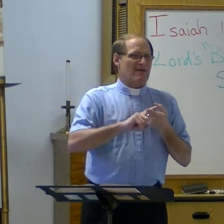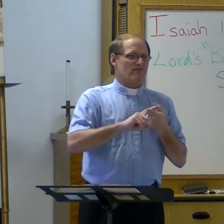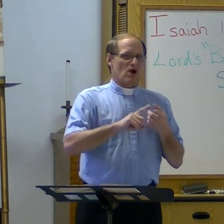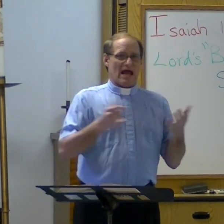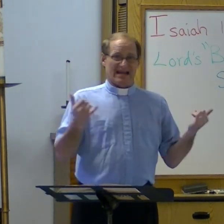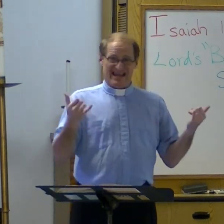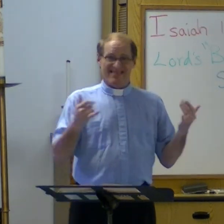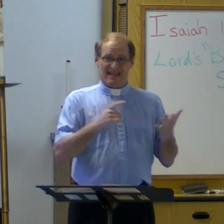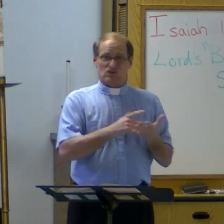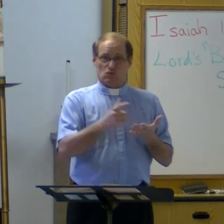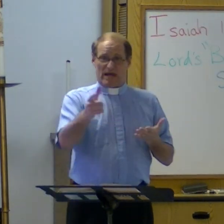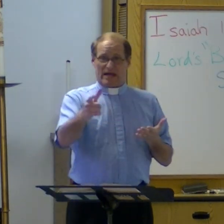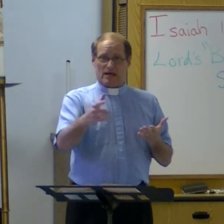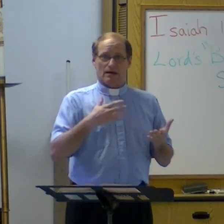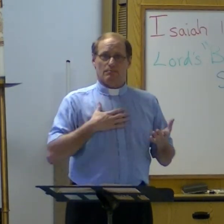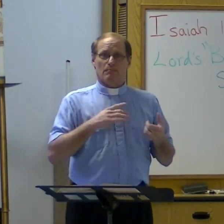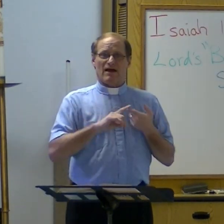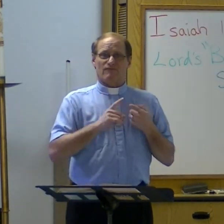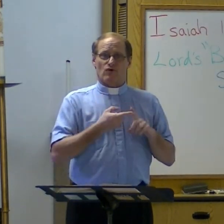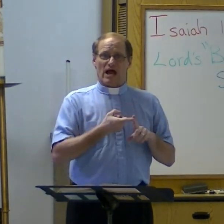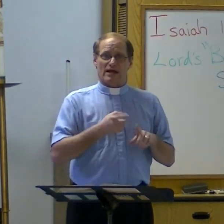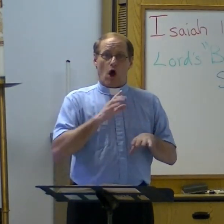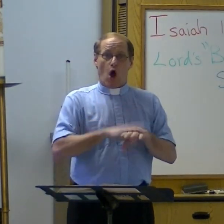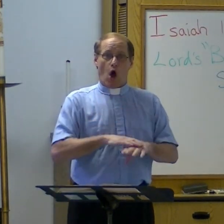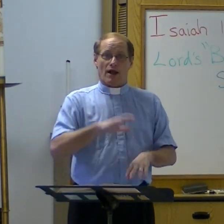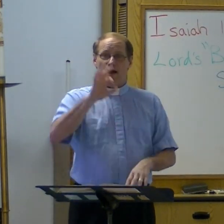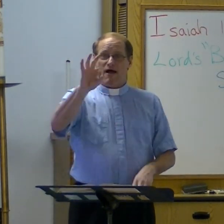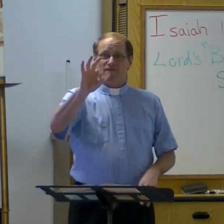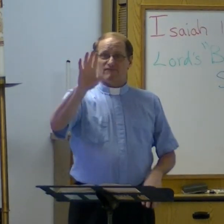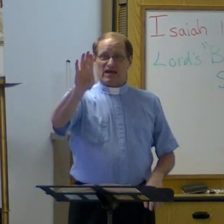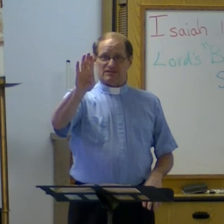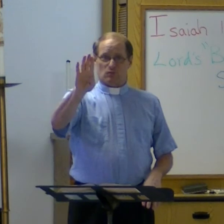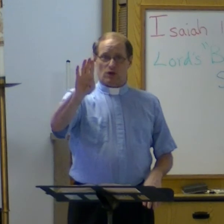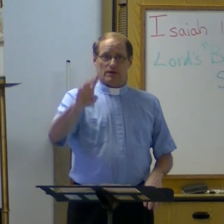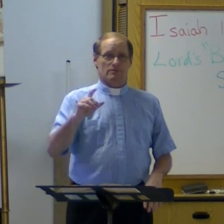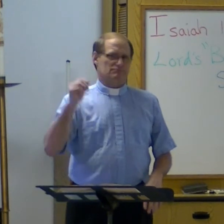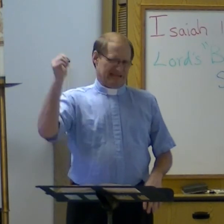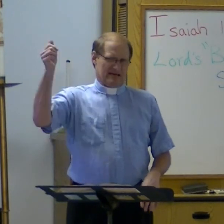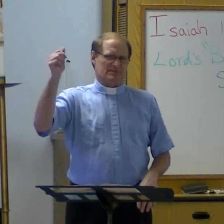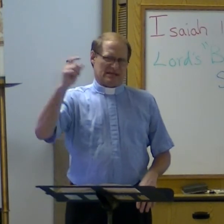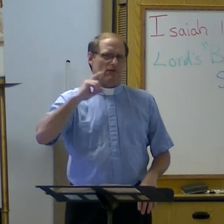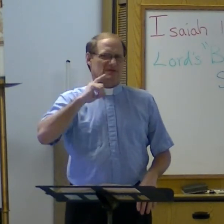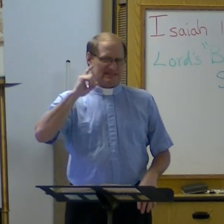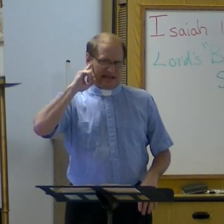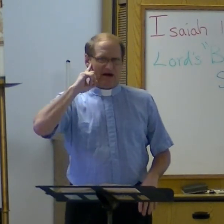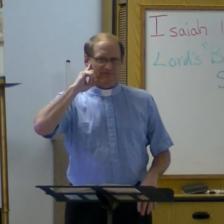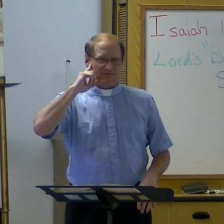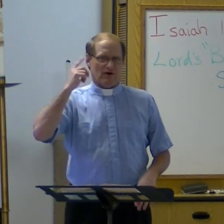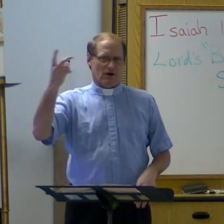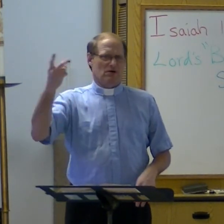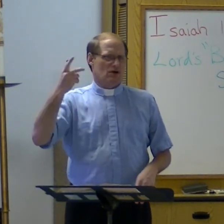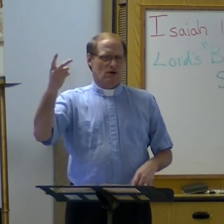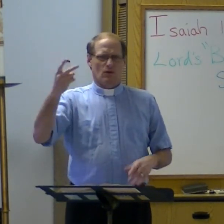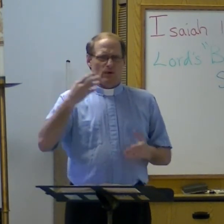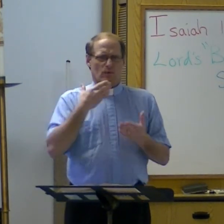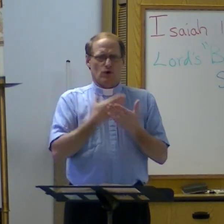My friend this week, my friend on Facebook, he himself is deaf. We were